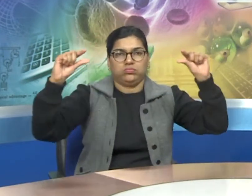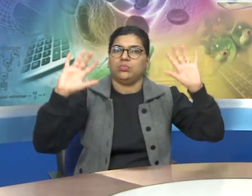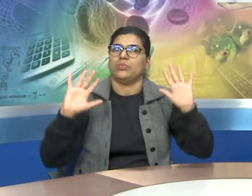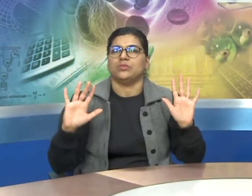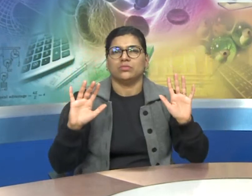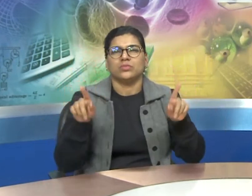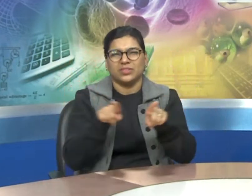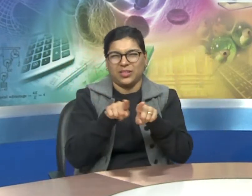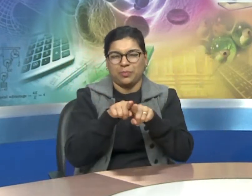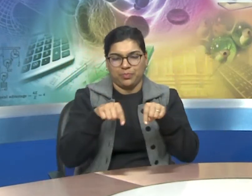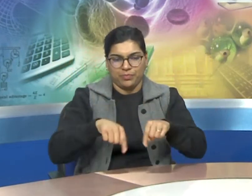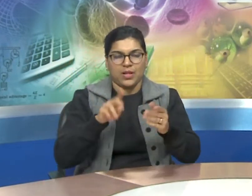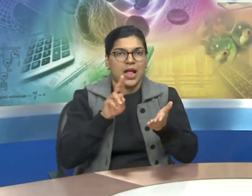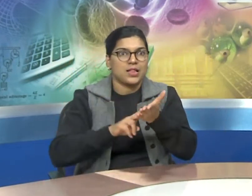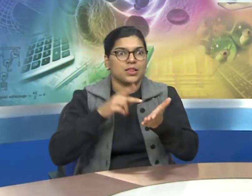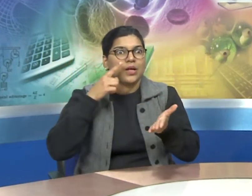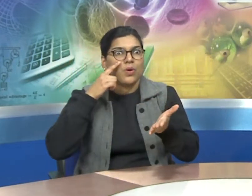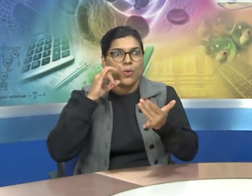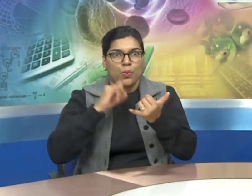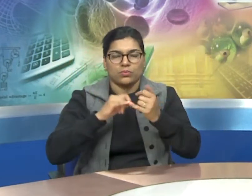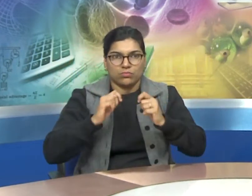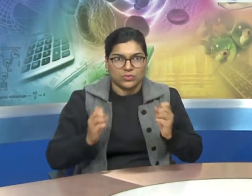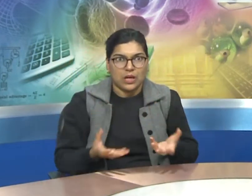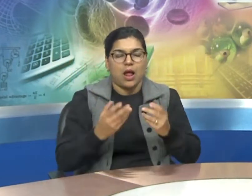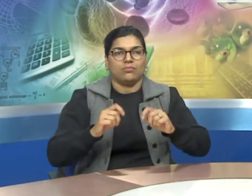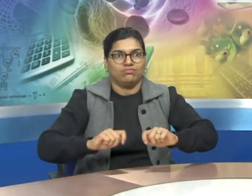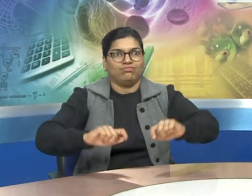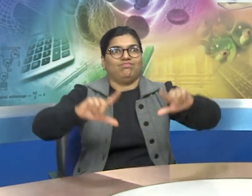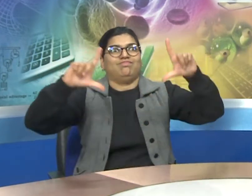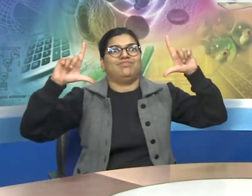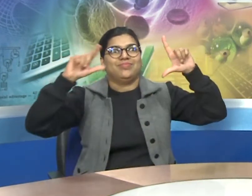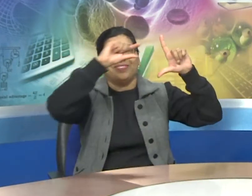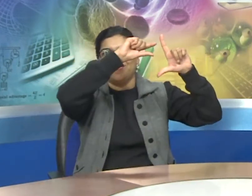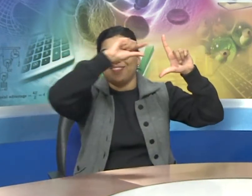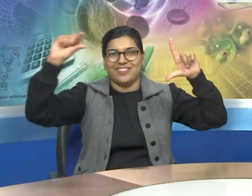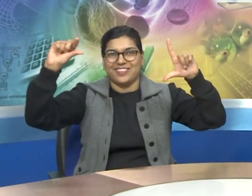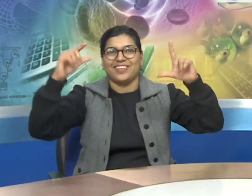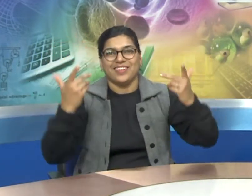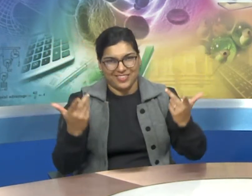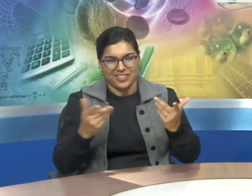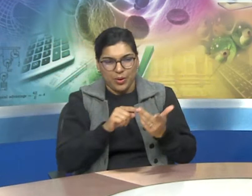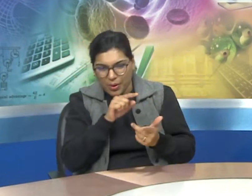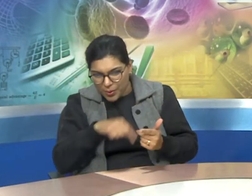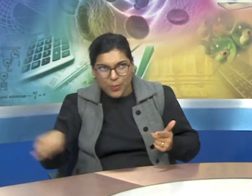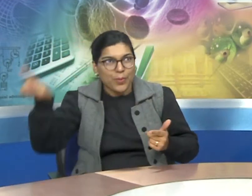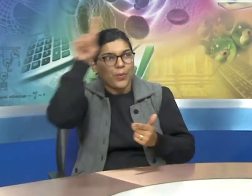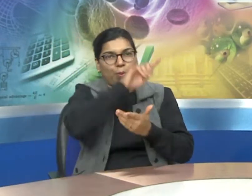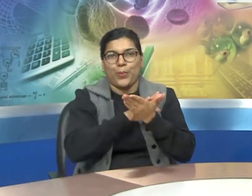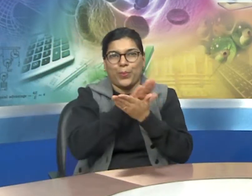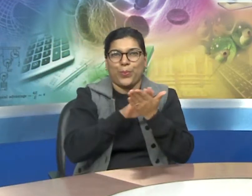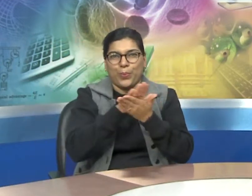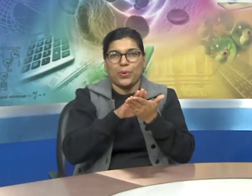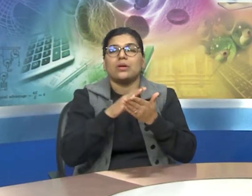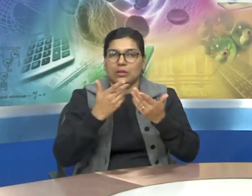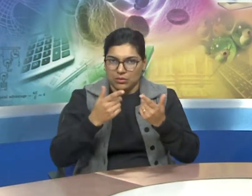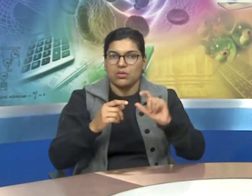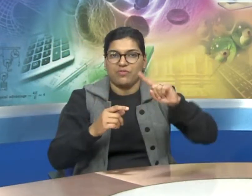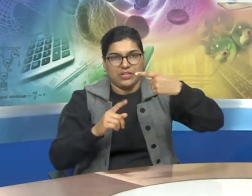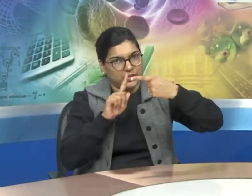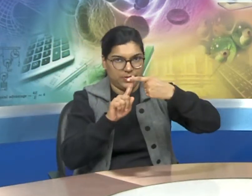one is title slide. So these are the side layouts. You can see them on screen as well. So when you